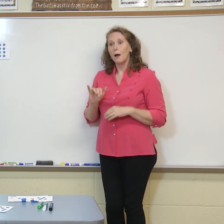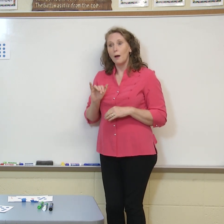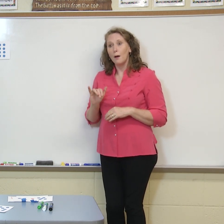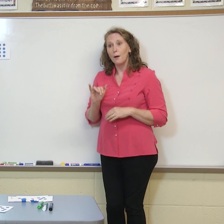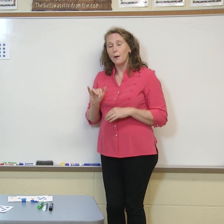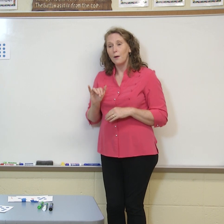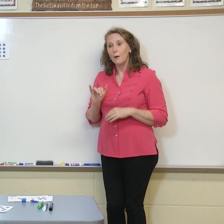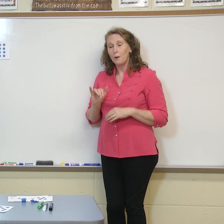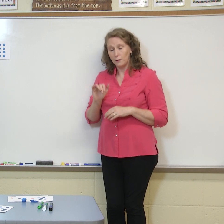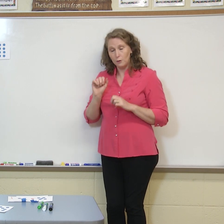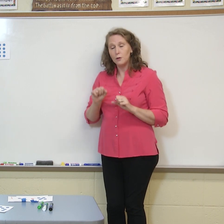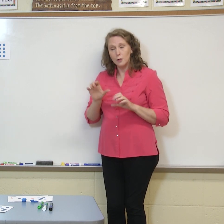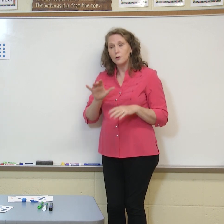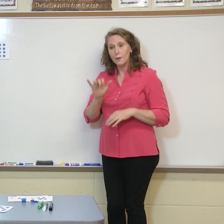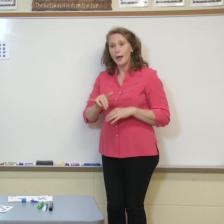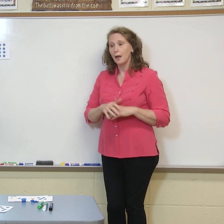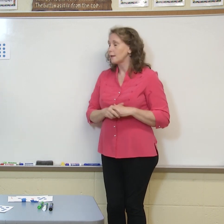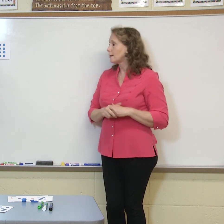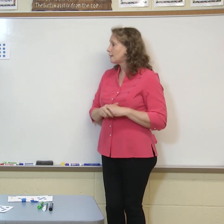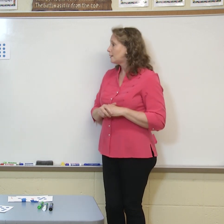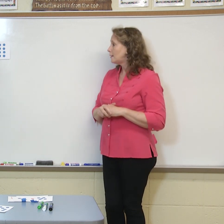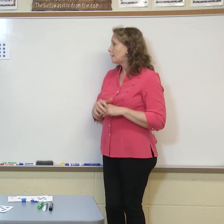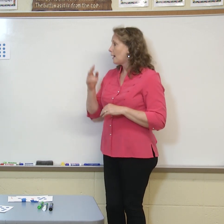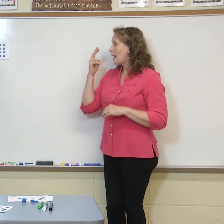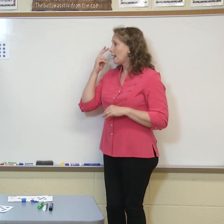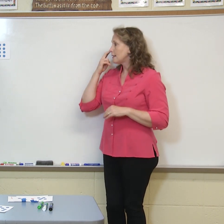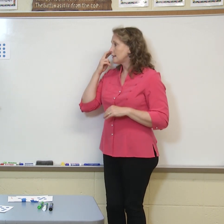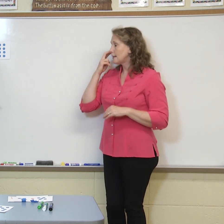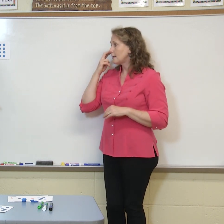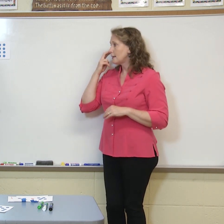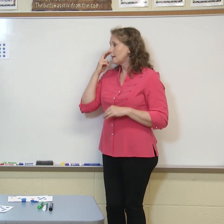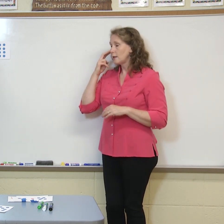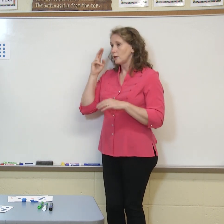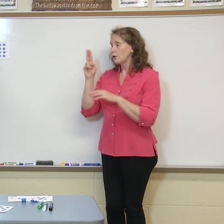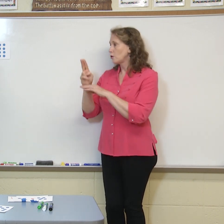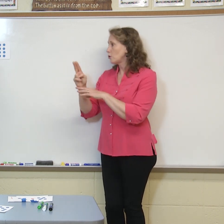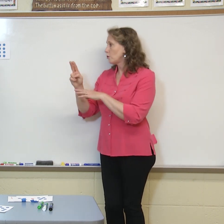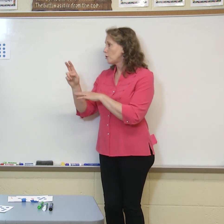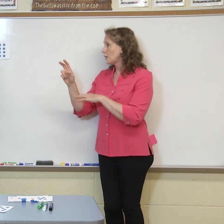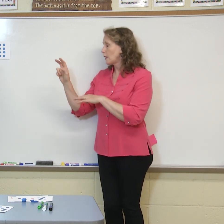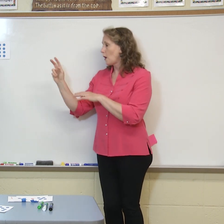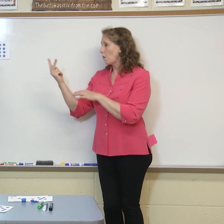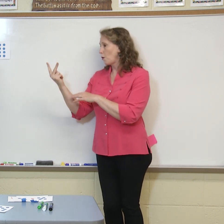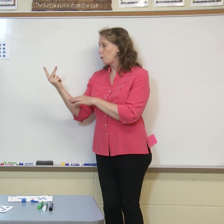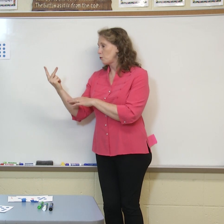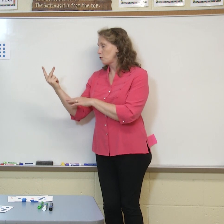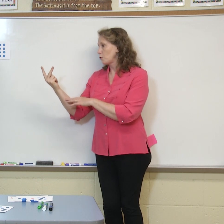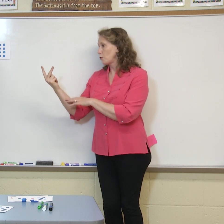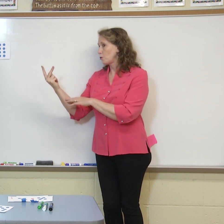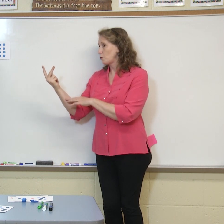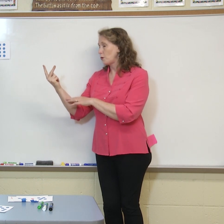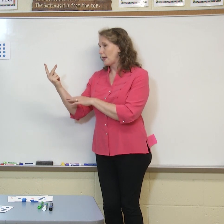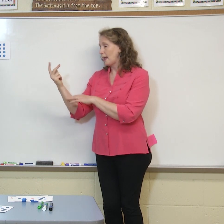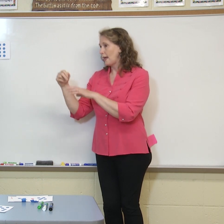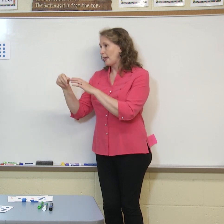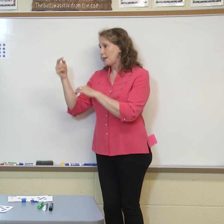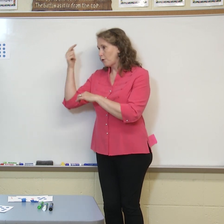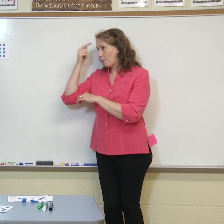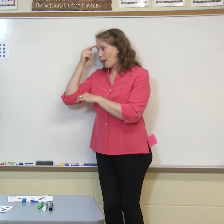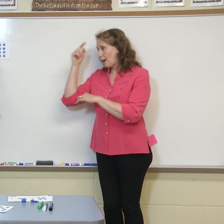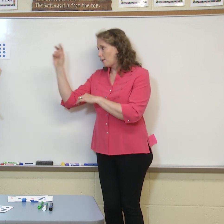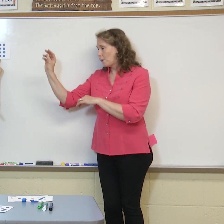Oh, you could. I see you could take these dots and in your mind's